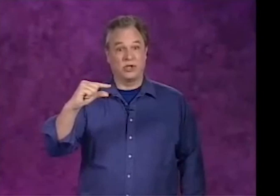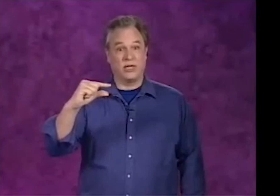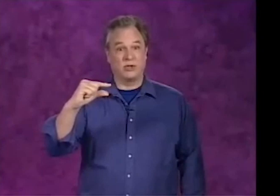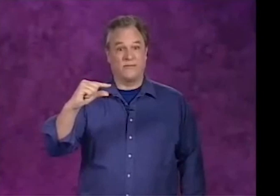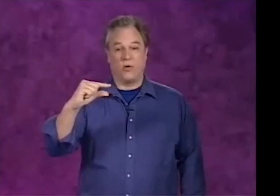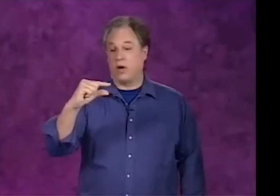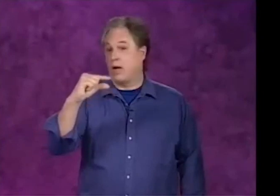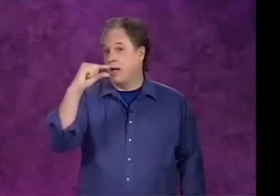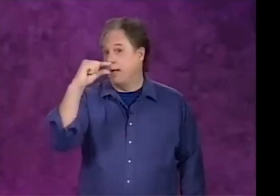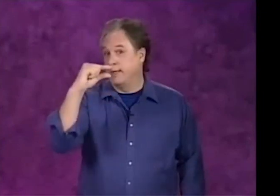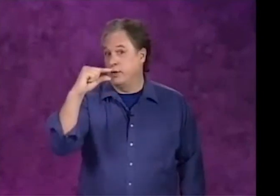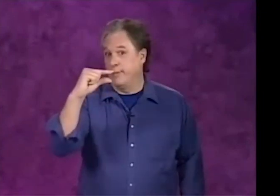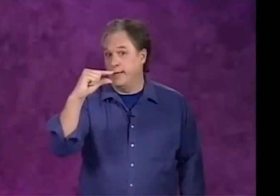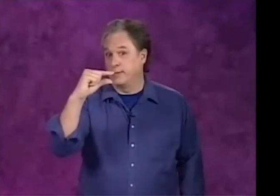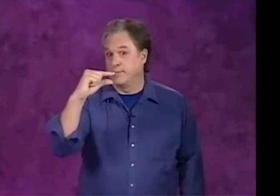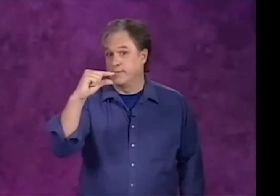bit. G.